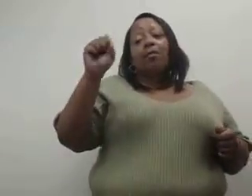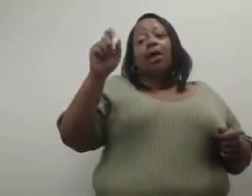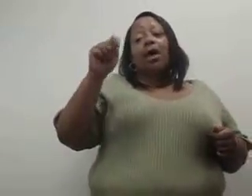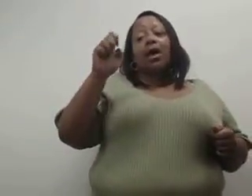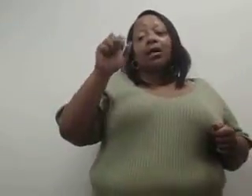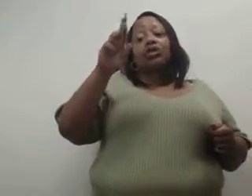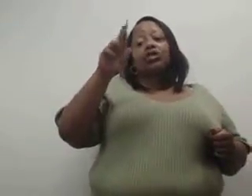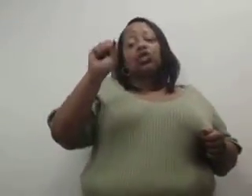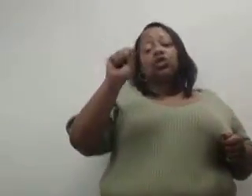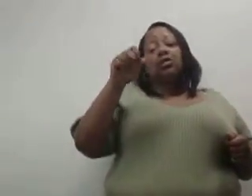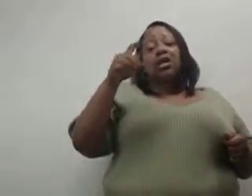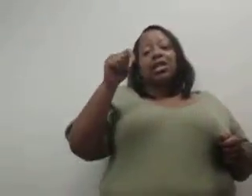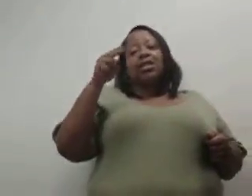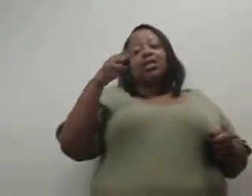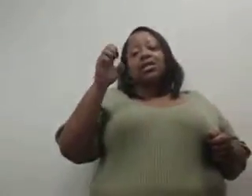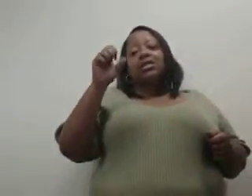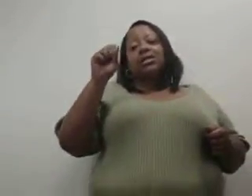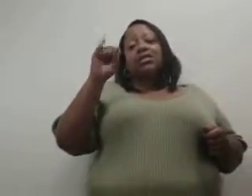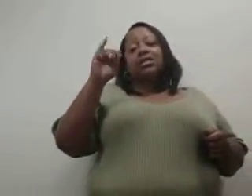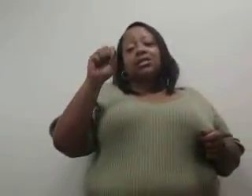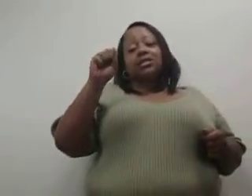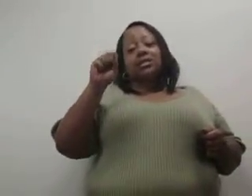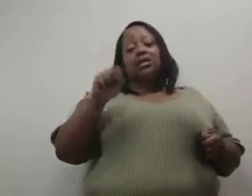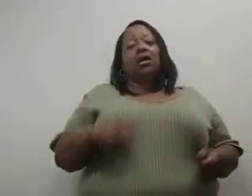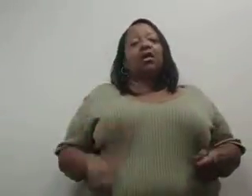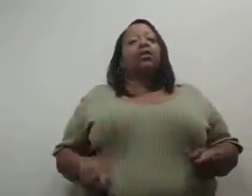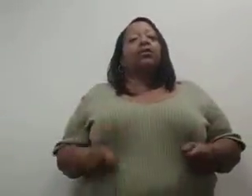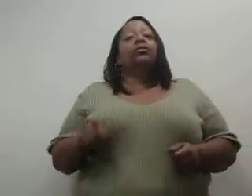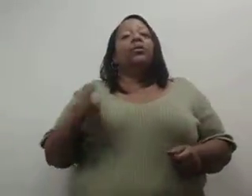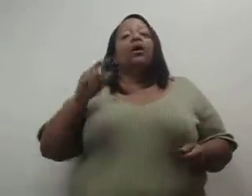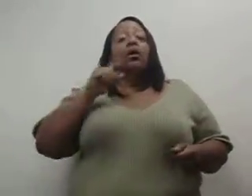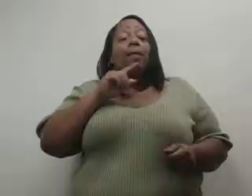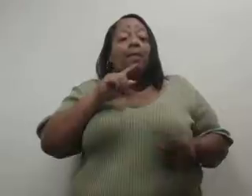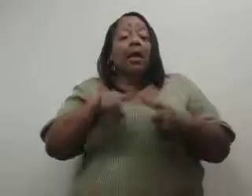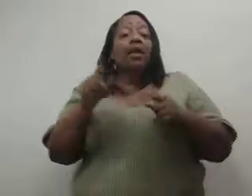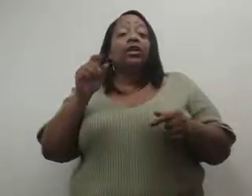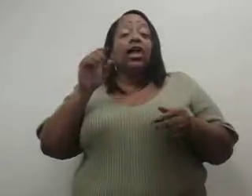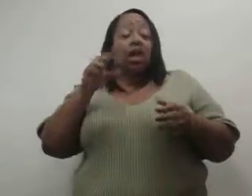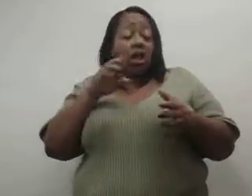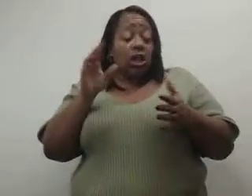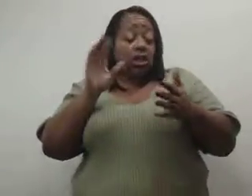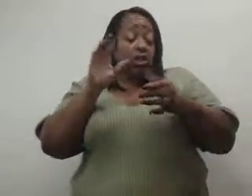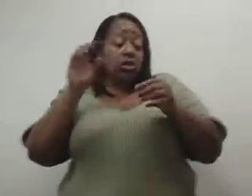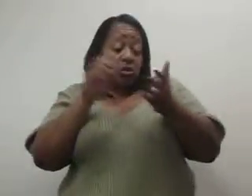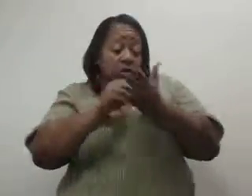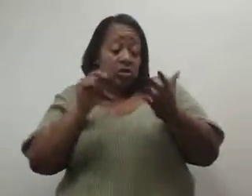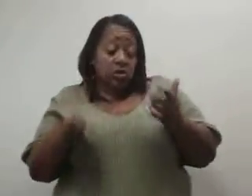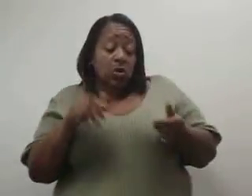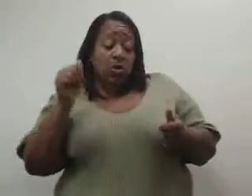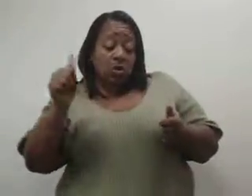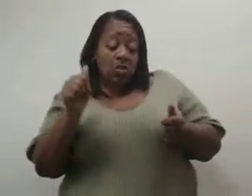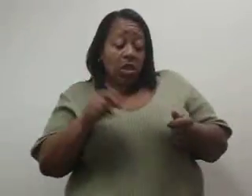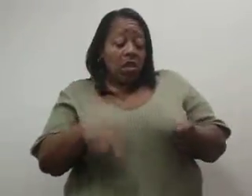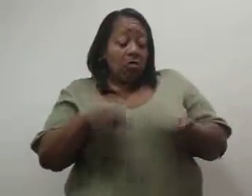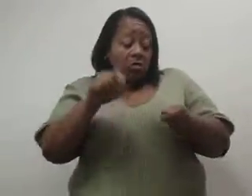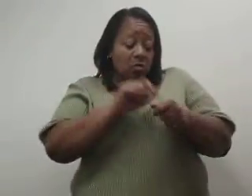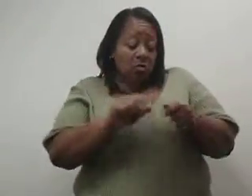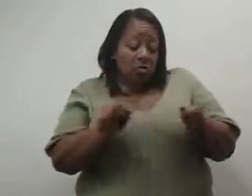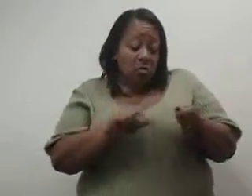always tempted to summarize the article, and then in the report again, write another summary of the